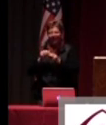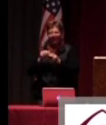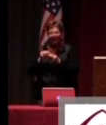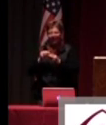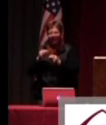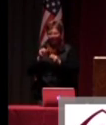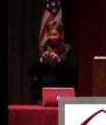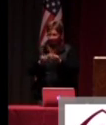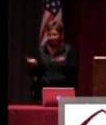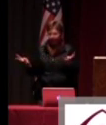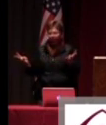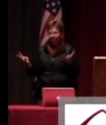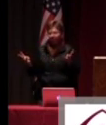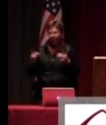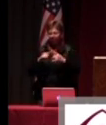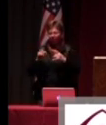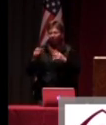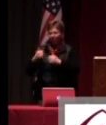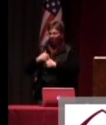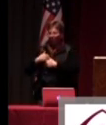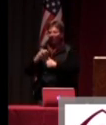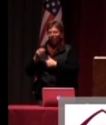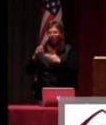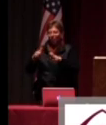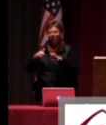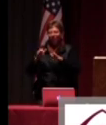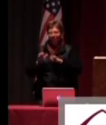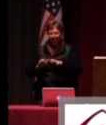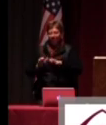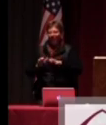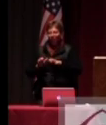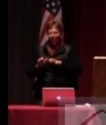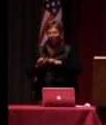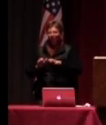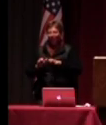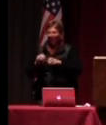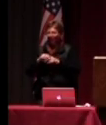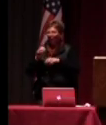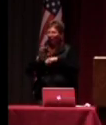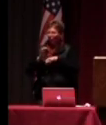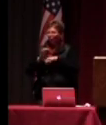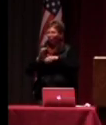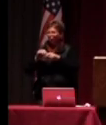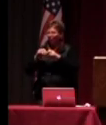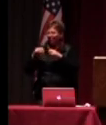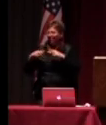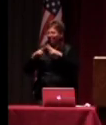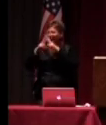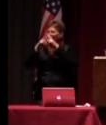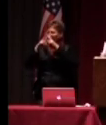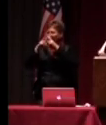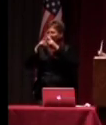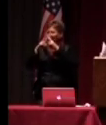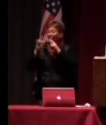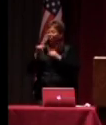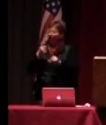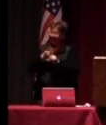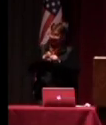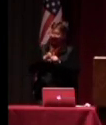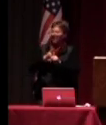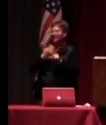Napoleon's regiments, or the reburial of France's greatest military heroes in the Church of the Invalides in Paris, where he himself is now